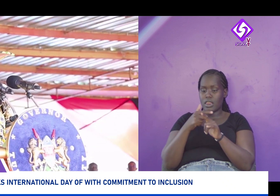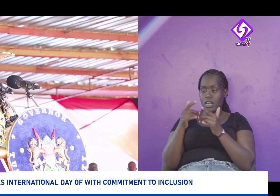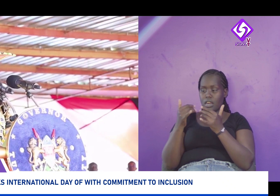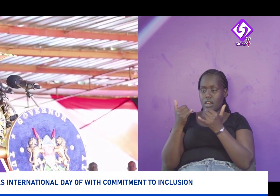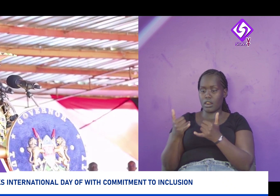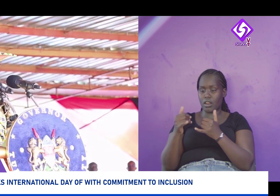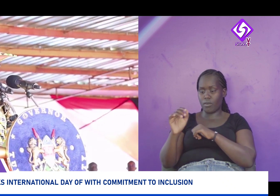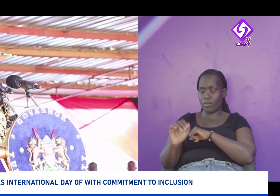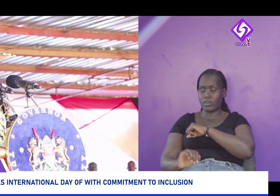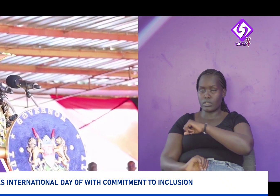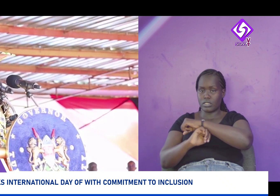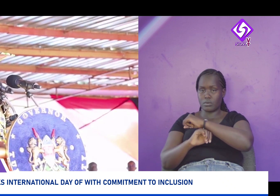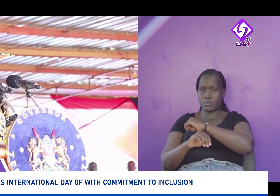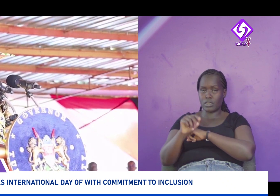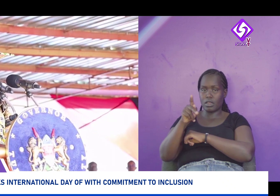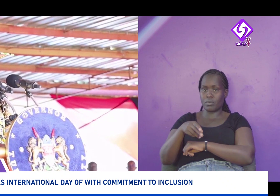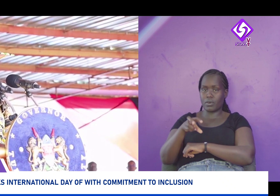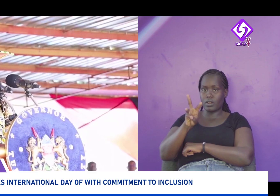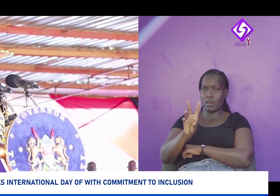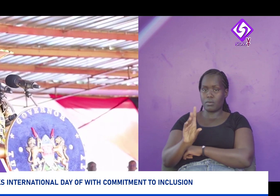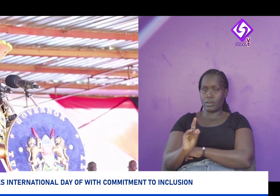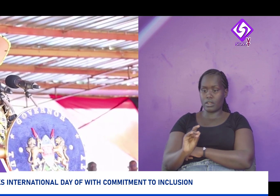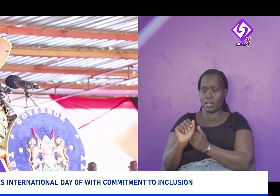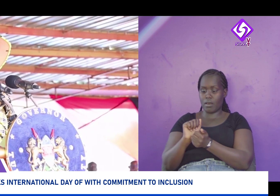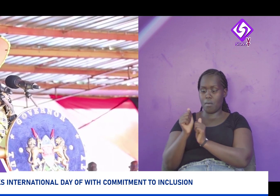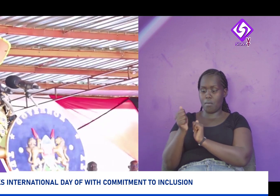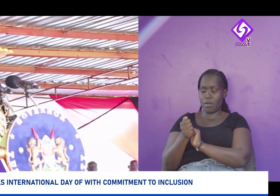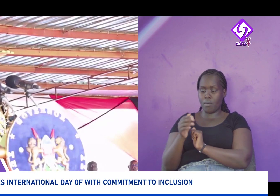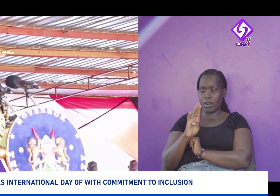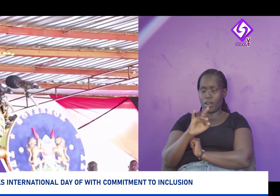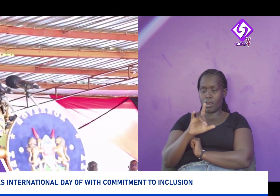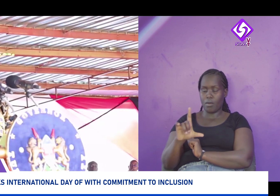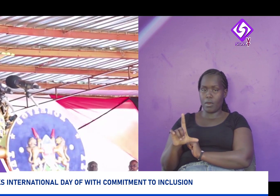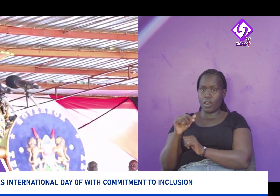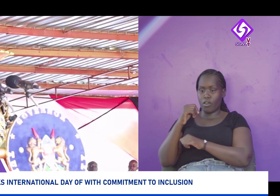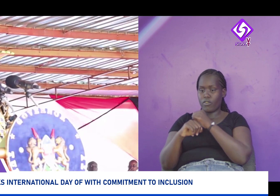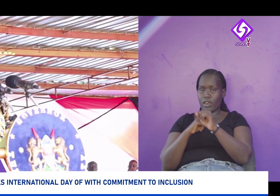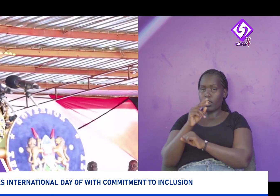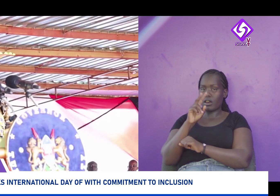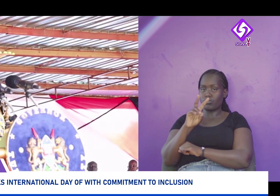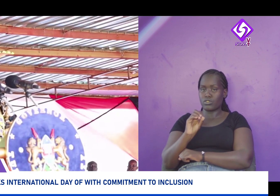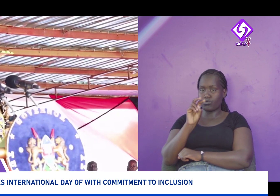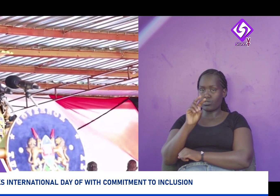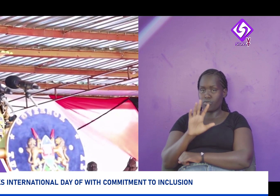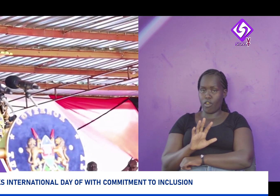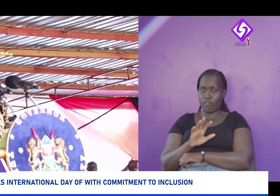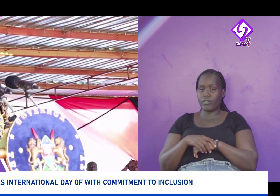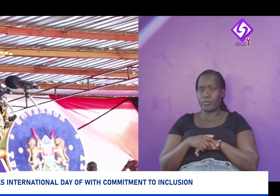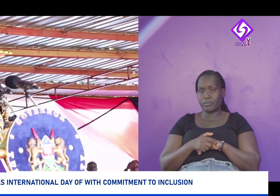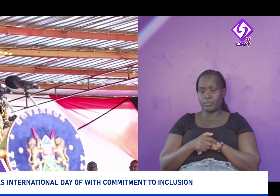supporting the PWD Amendment Bill of 2025. One of our most